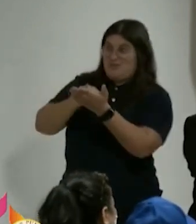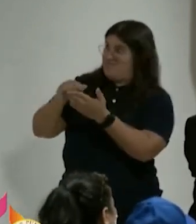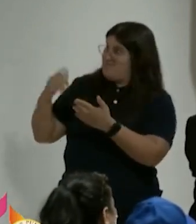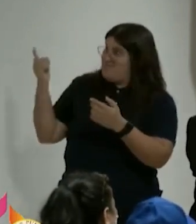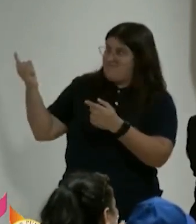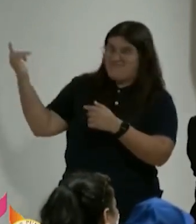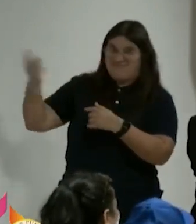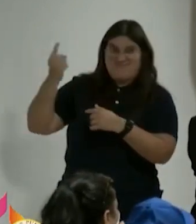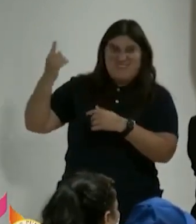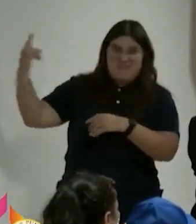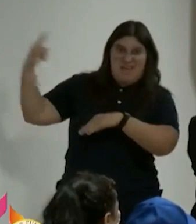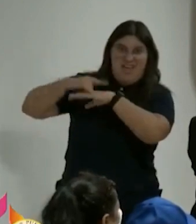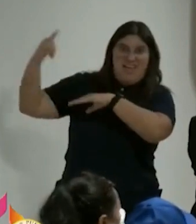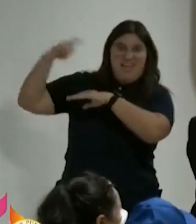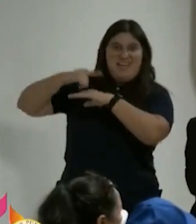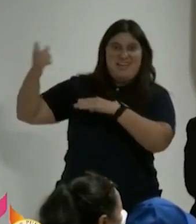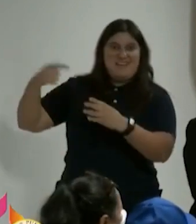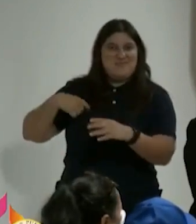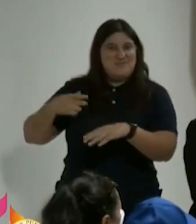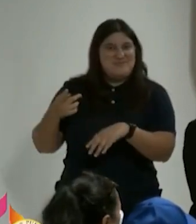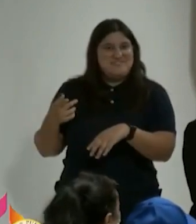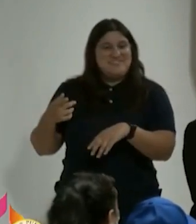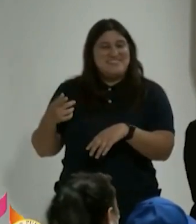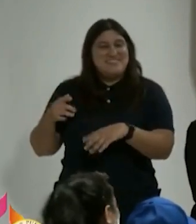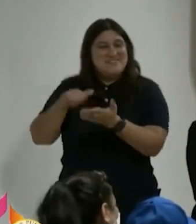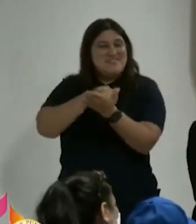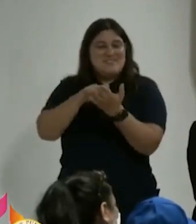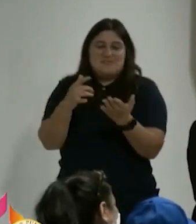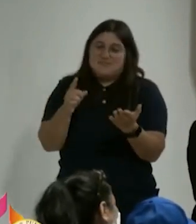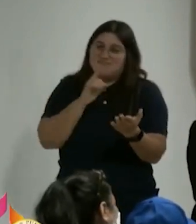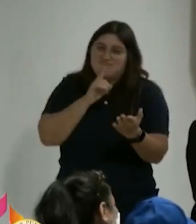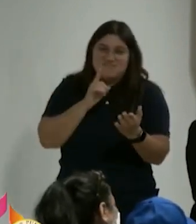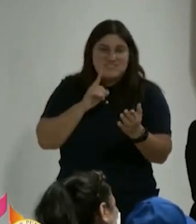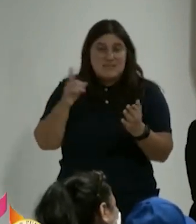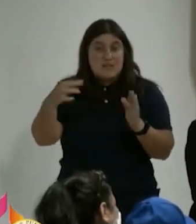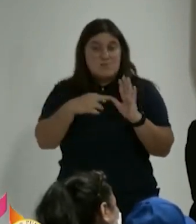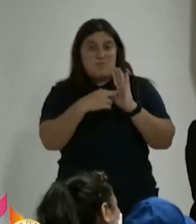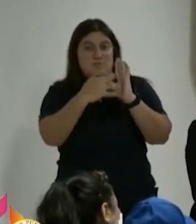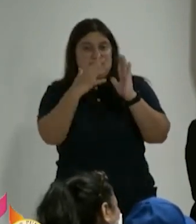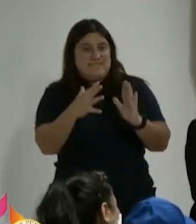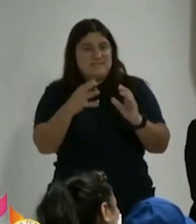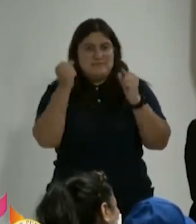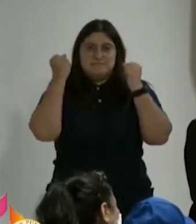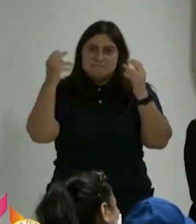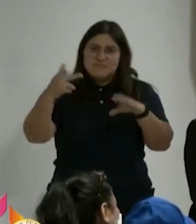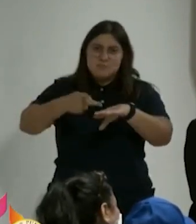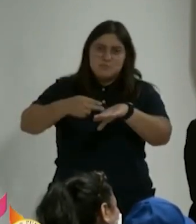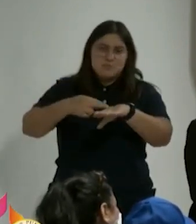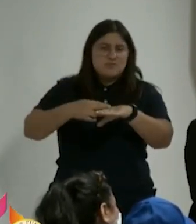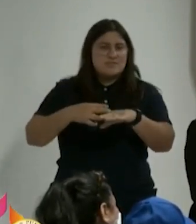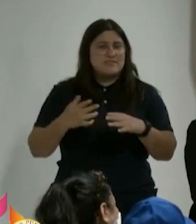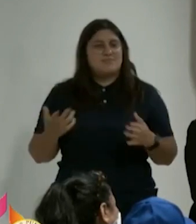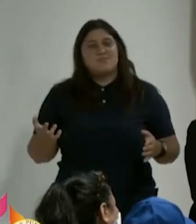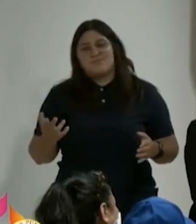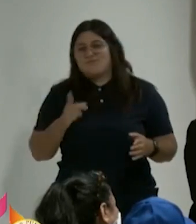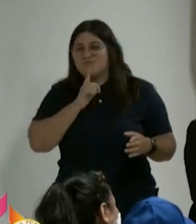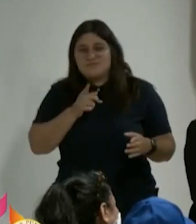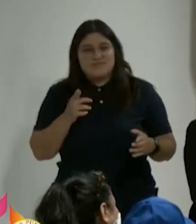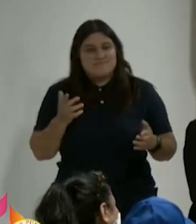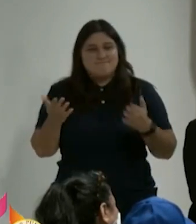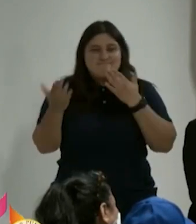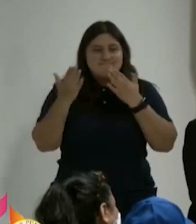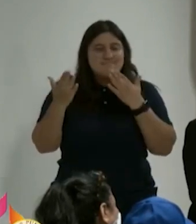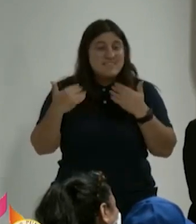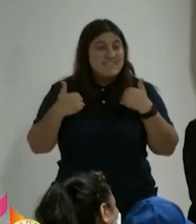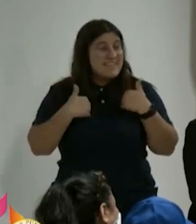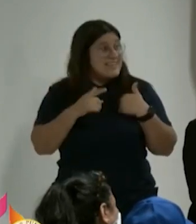I feel like such an affinity here because we represent so many Puerto Ricans in the city and on the island here. So we have a